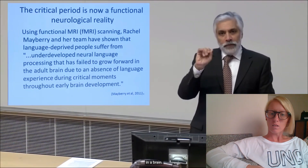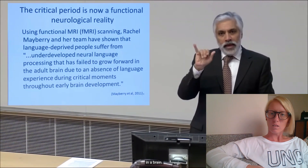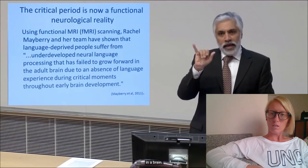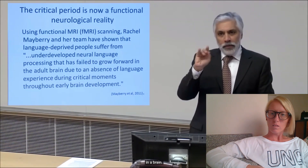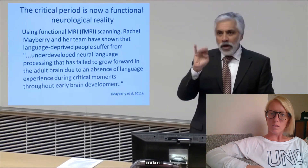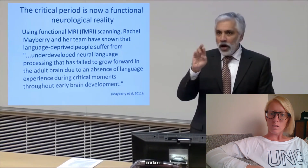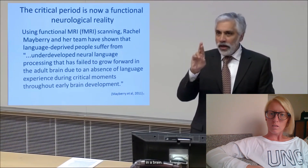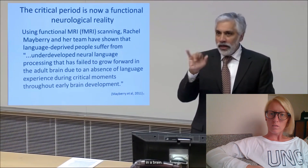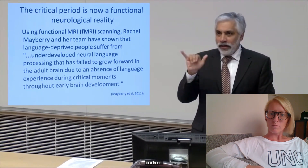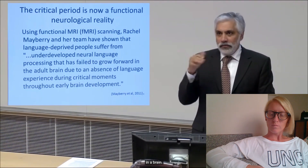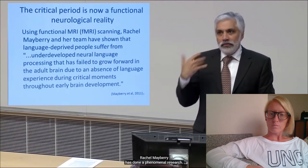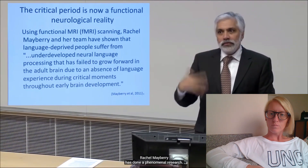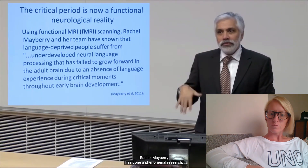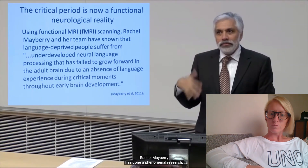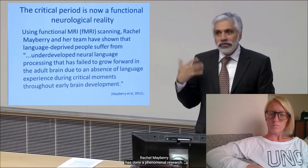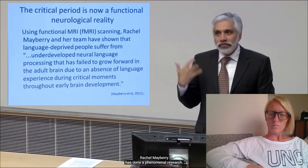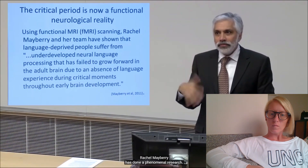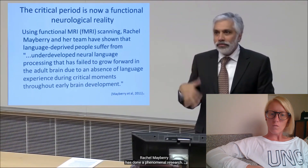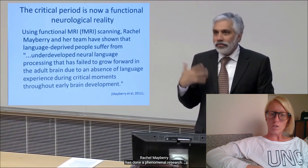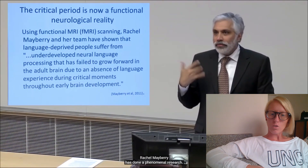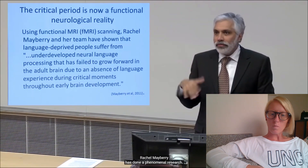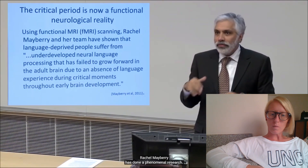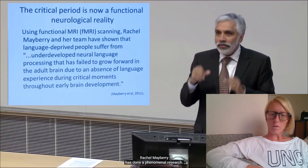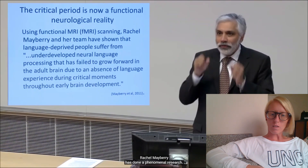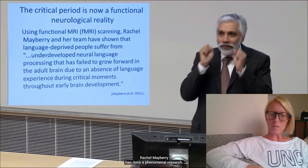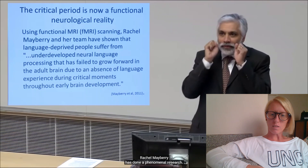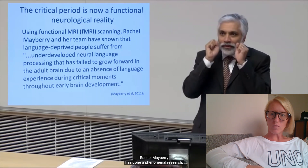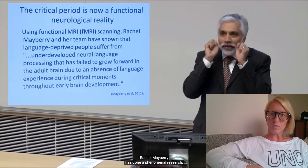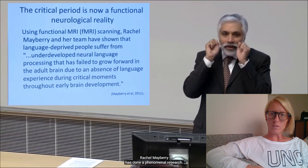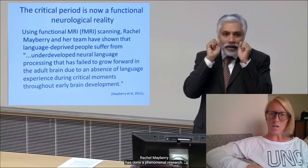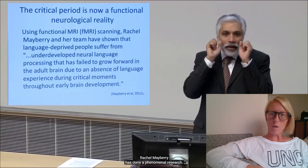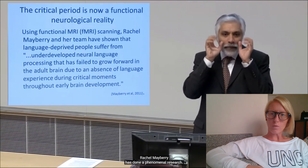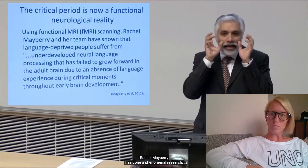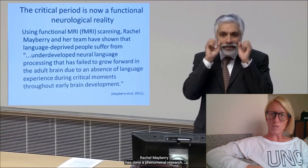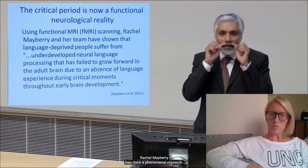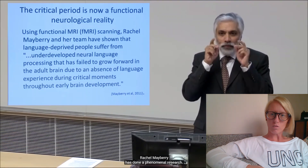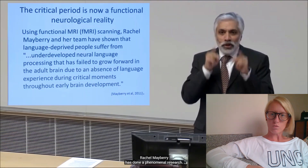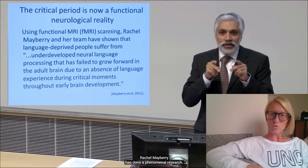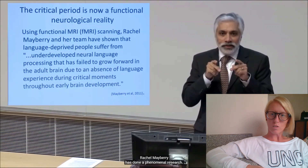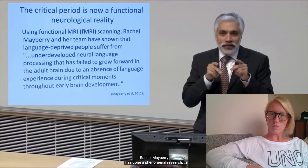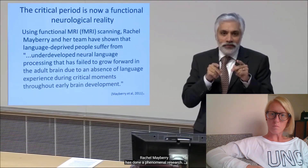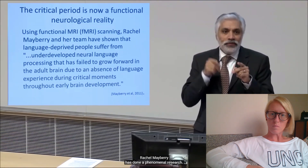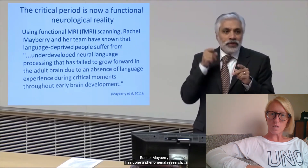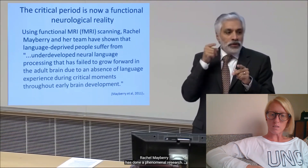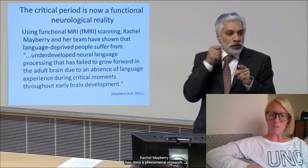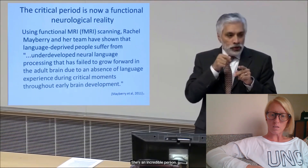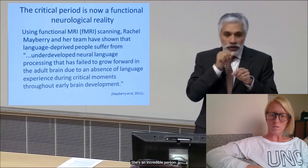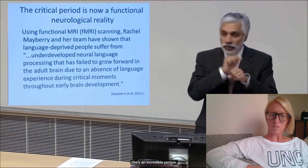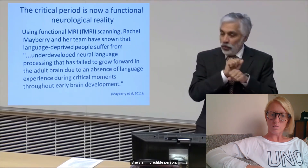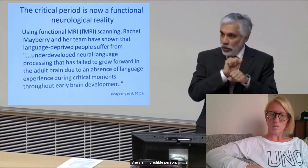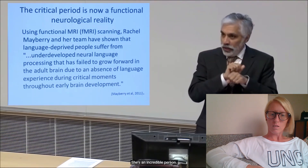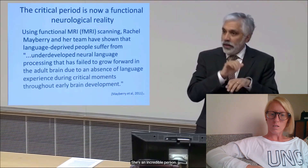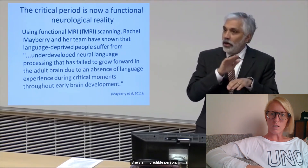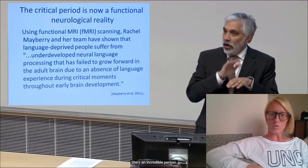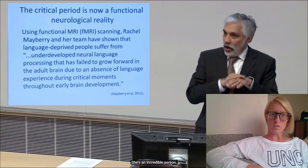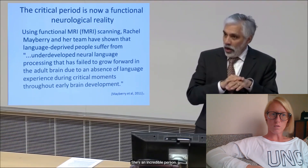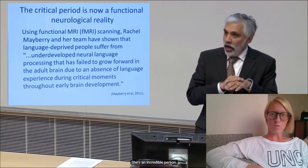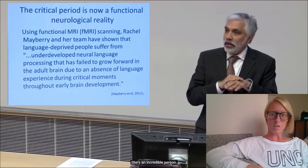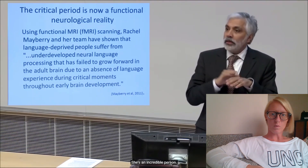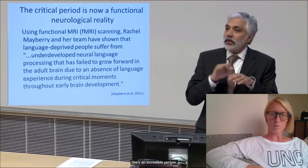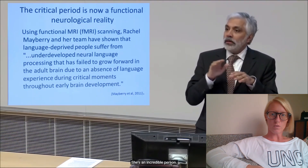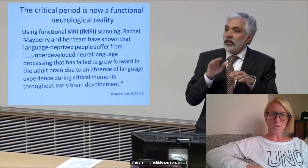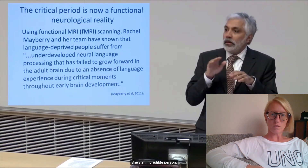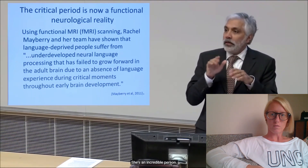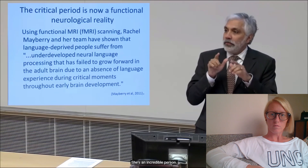Scientifically. Rachel Maybury has done a phenomenal amount of research. She's an incredible